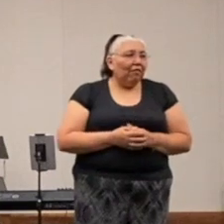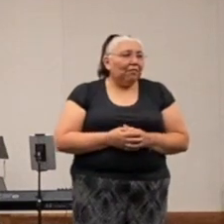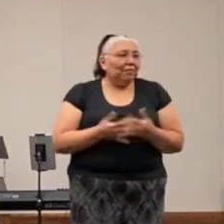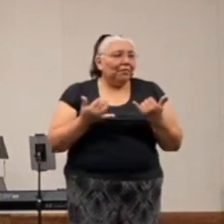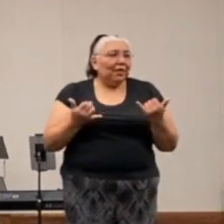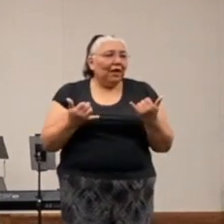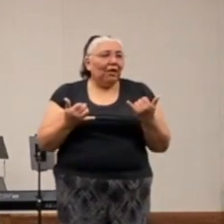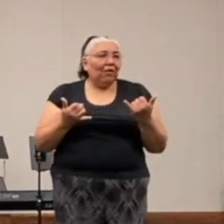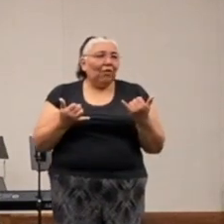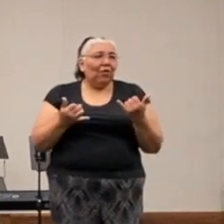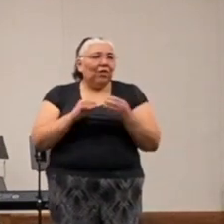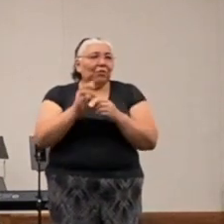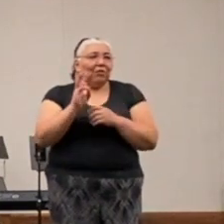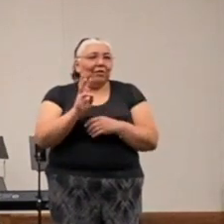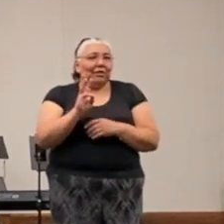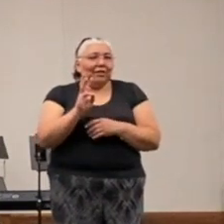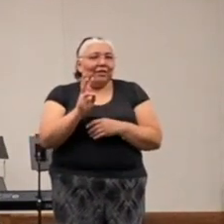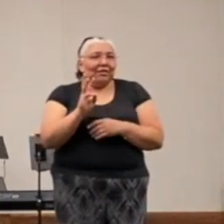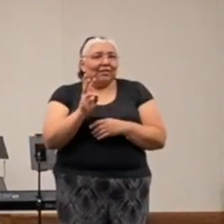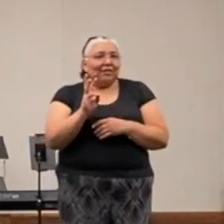Number 6.